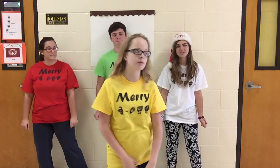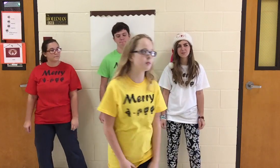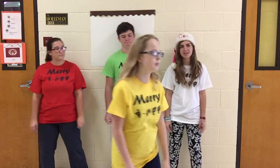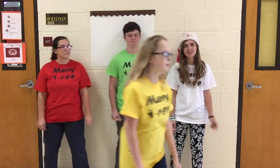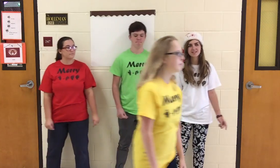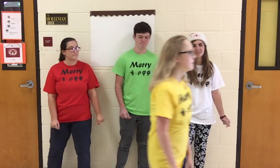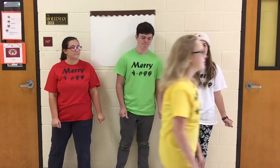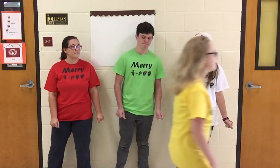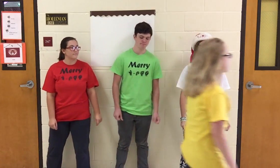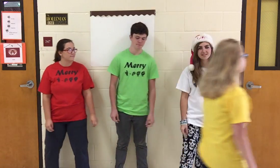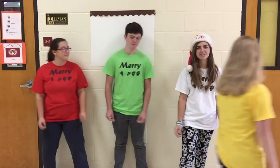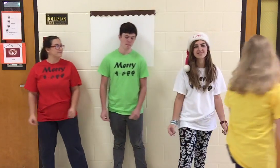Christmas.